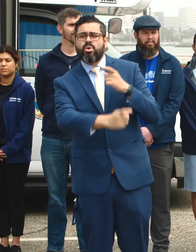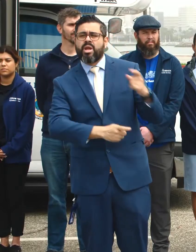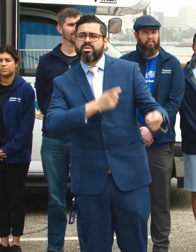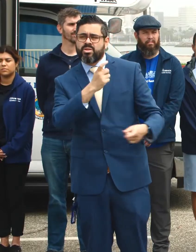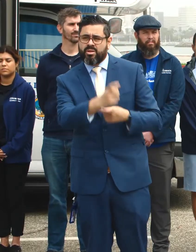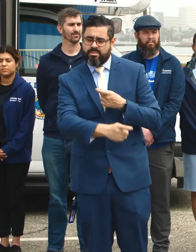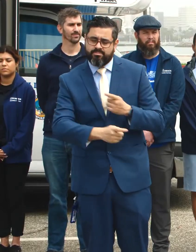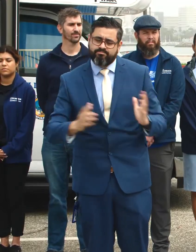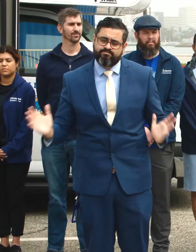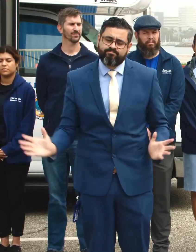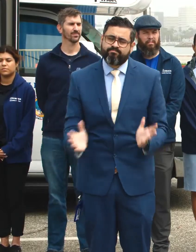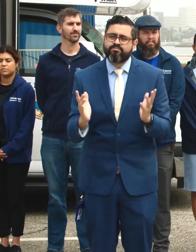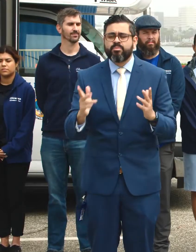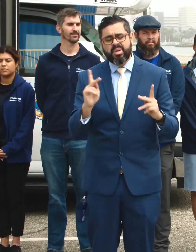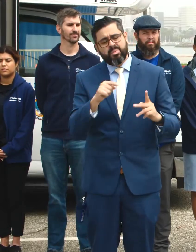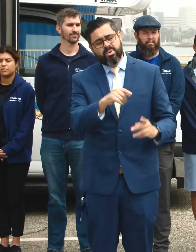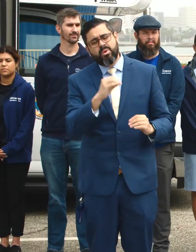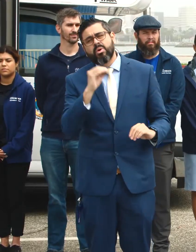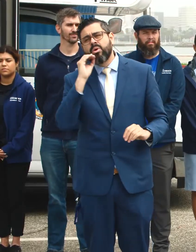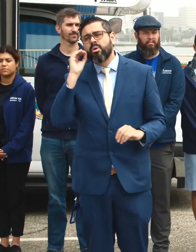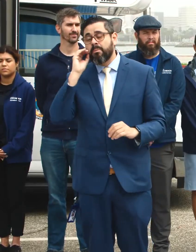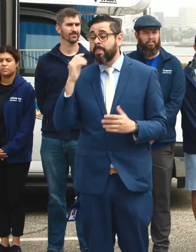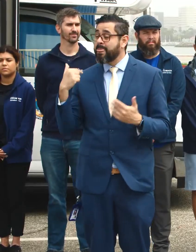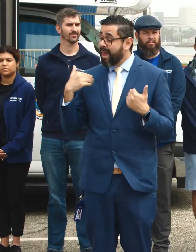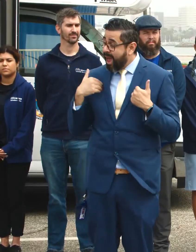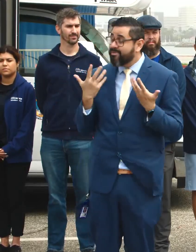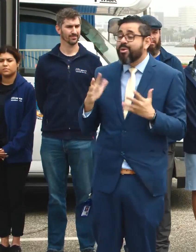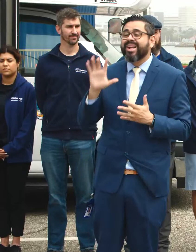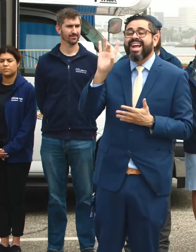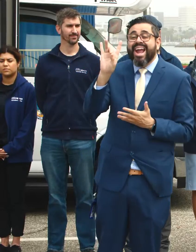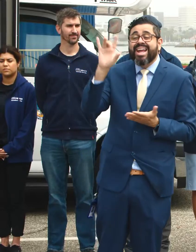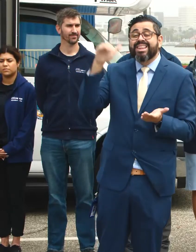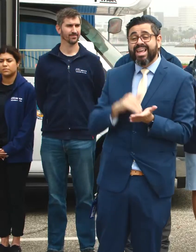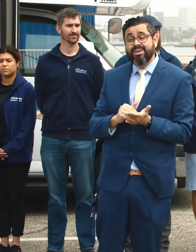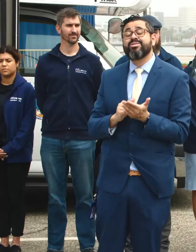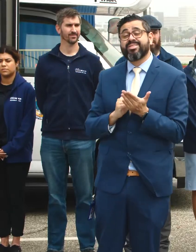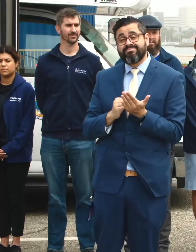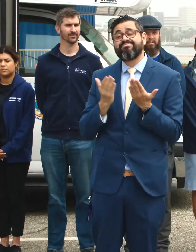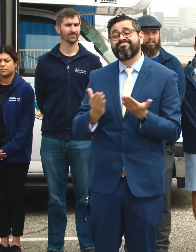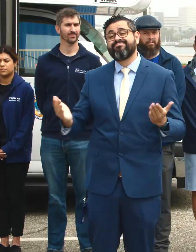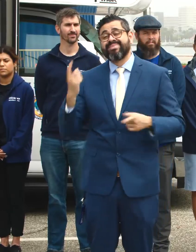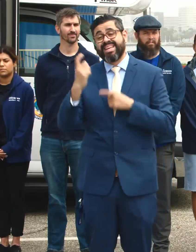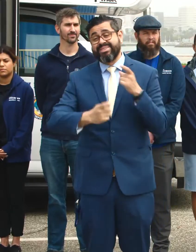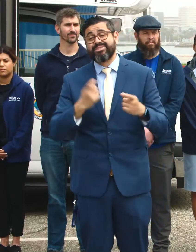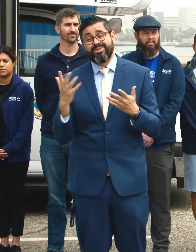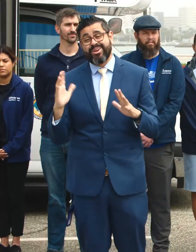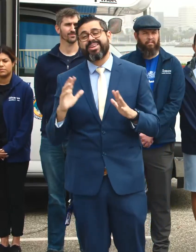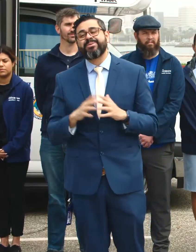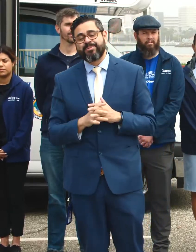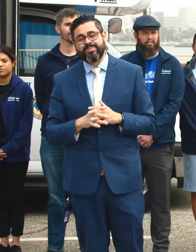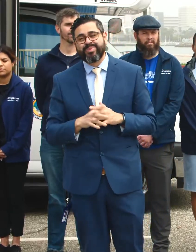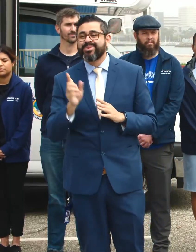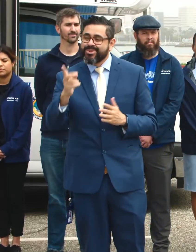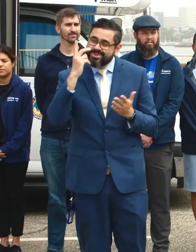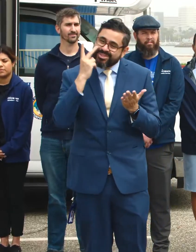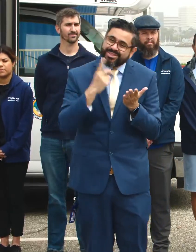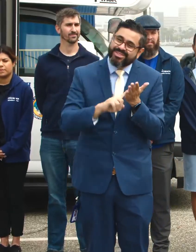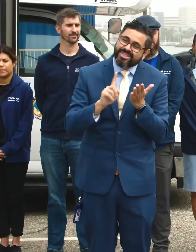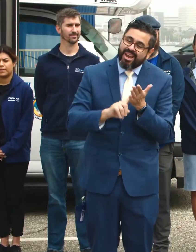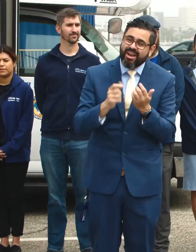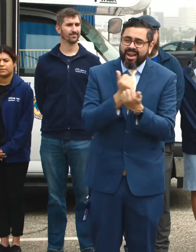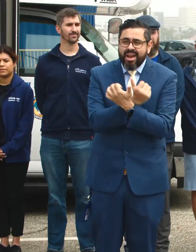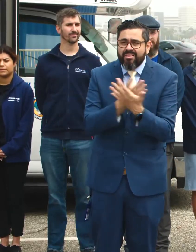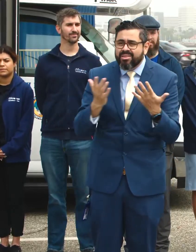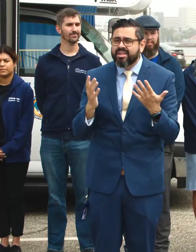items for people experiencing homelessness. We have well over 8,000 items already, and we are working to distribute those. So you can check out everything else we're